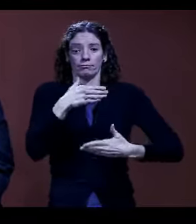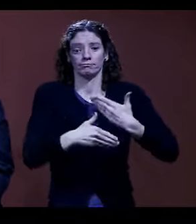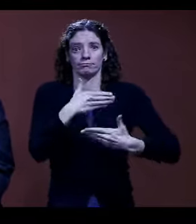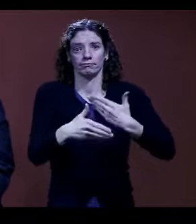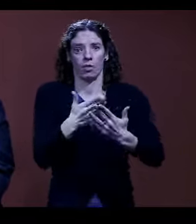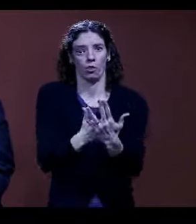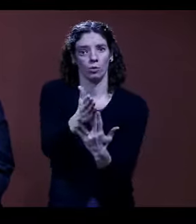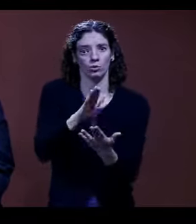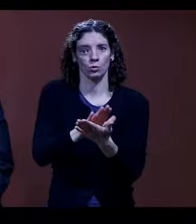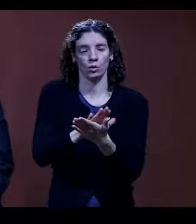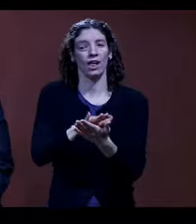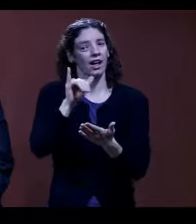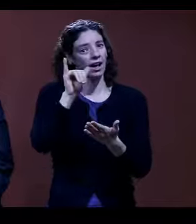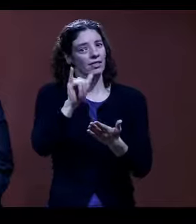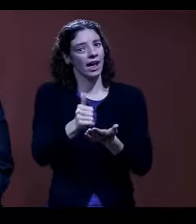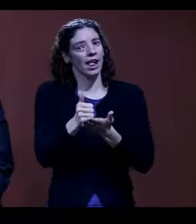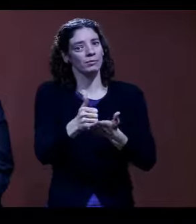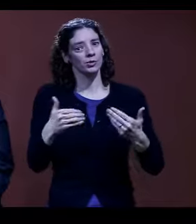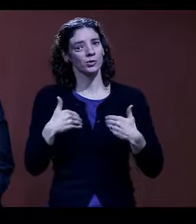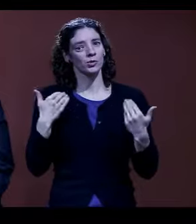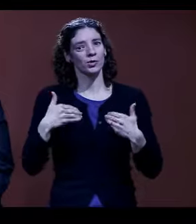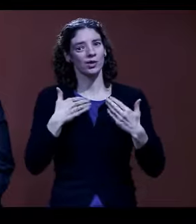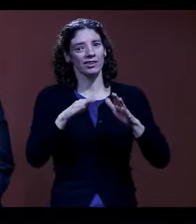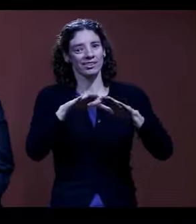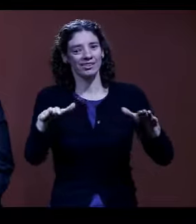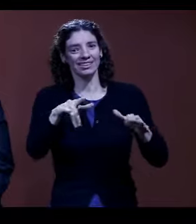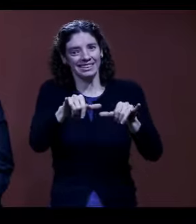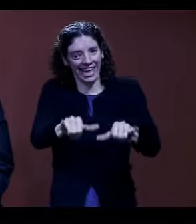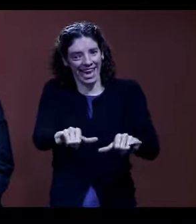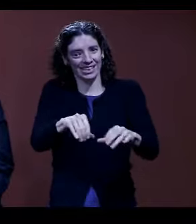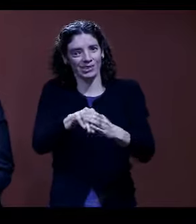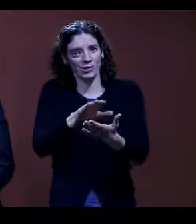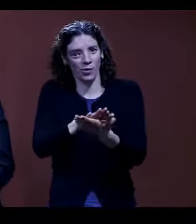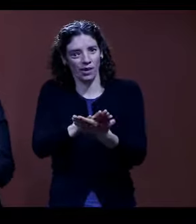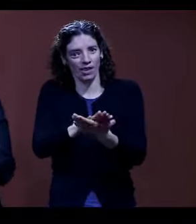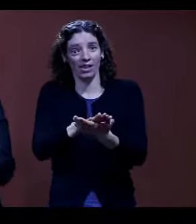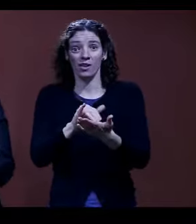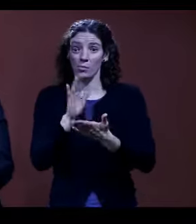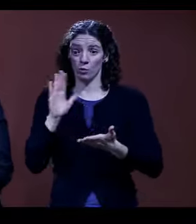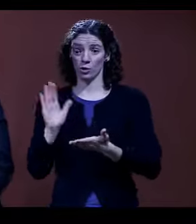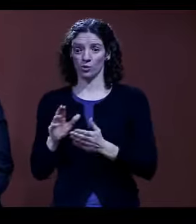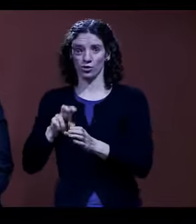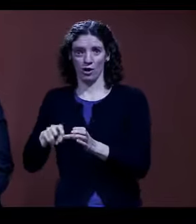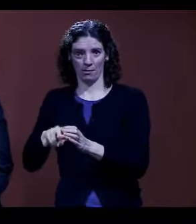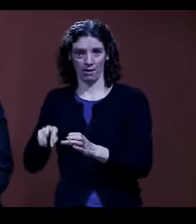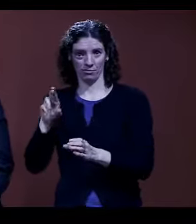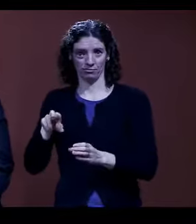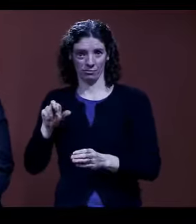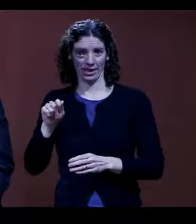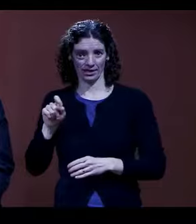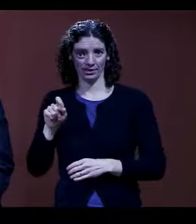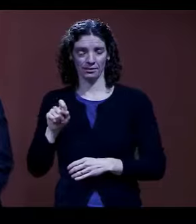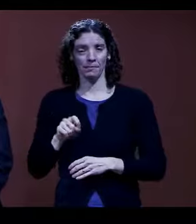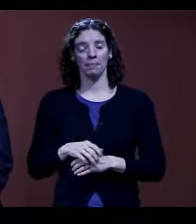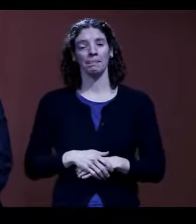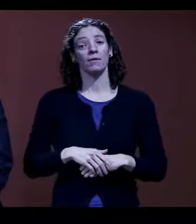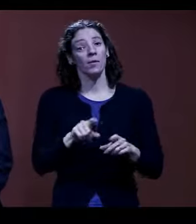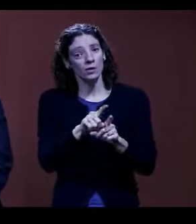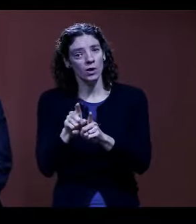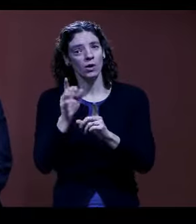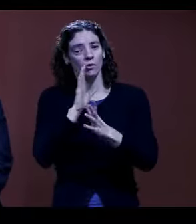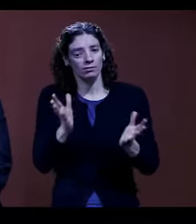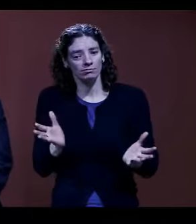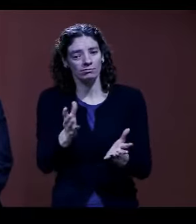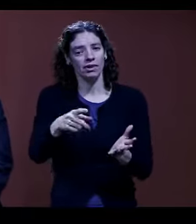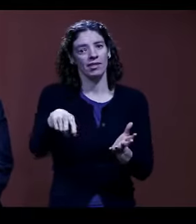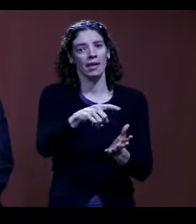to helping youth stay in school, which is reducing the dropout rate, which is indicator 2. And then graduating